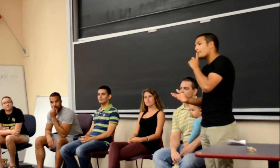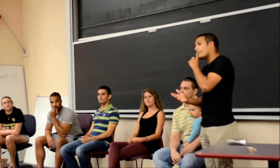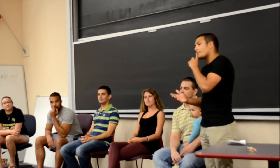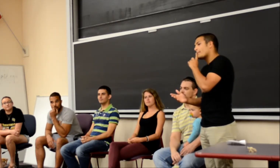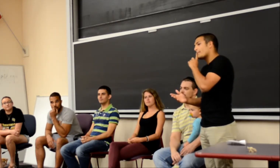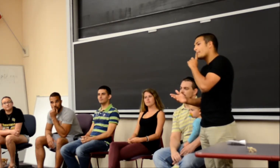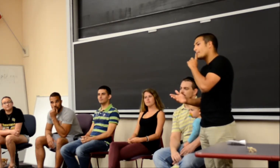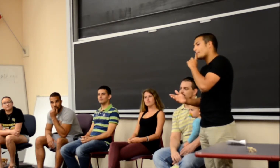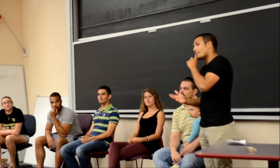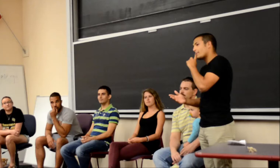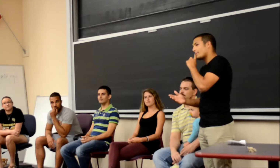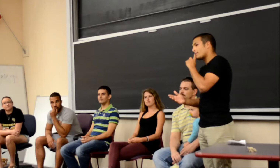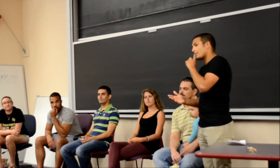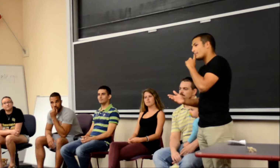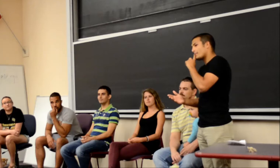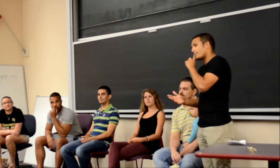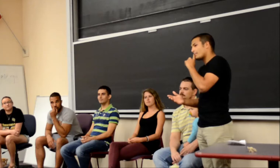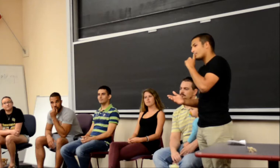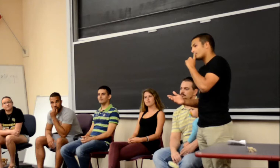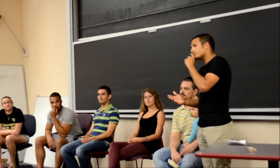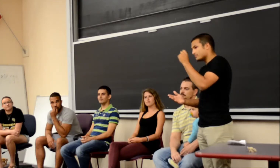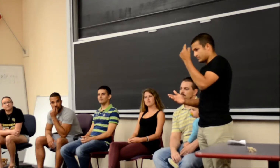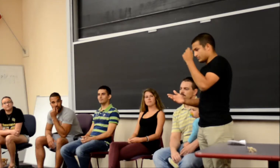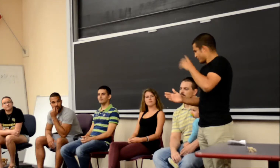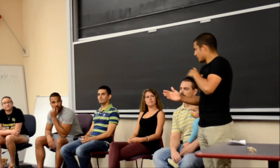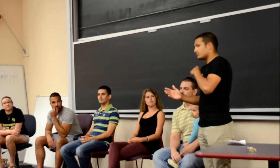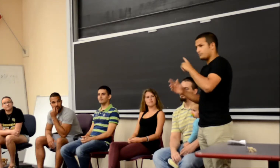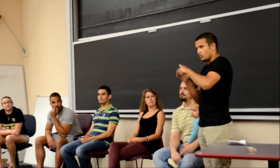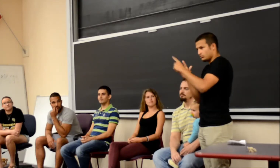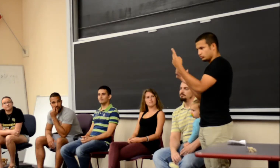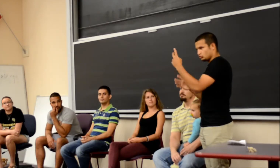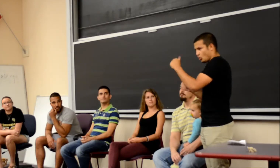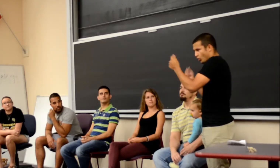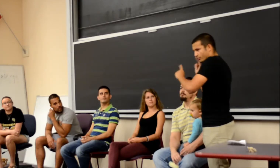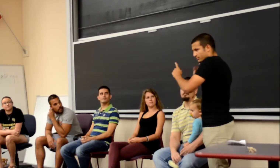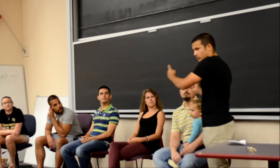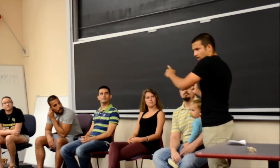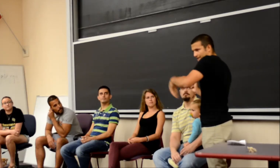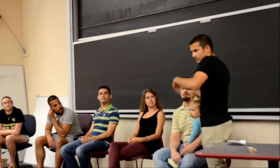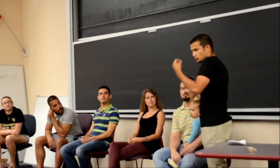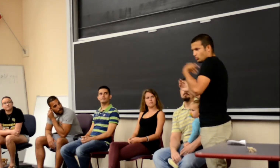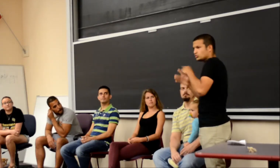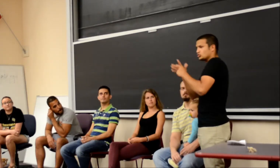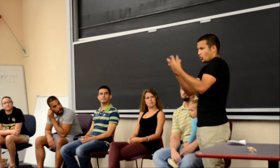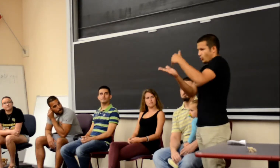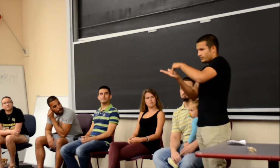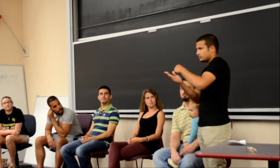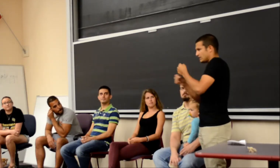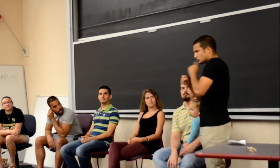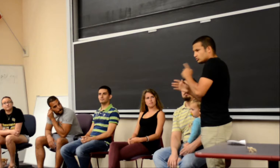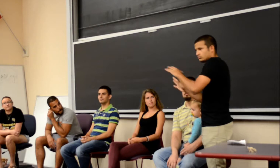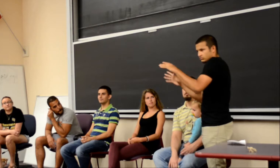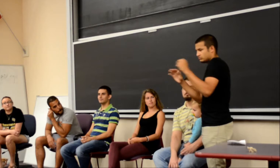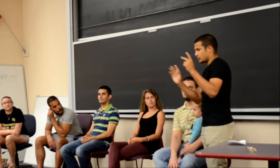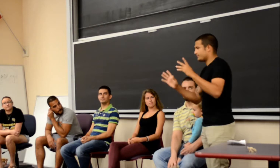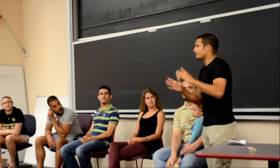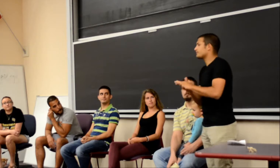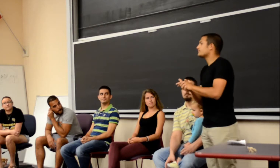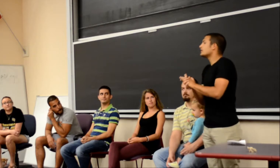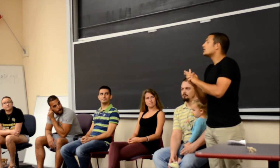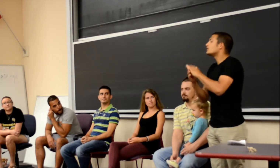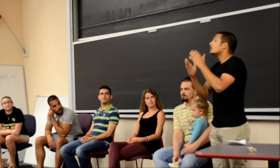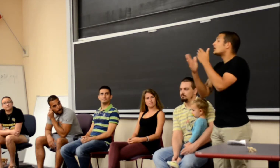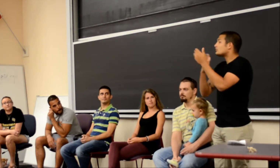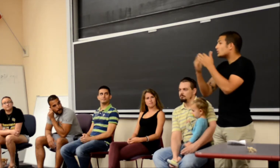yeah, some of them have already introduced themselves and explained how, we just asked them to explain how their